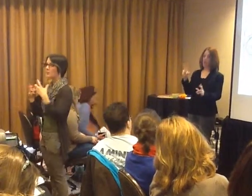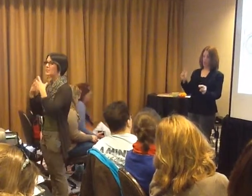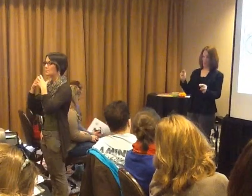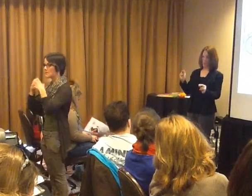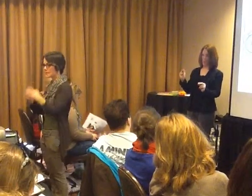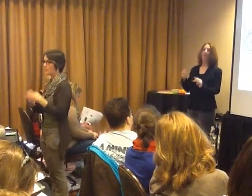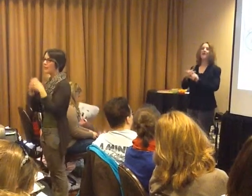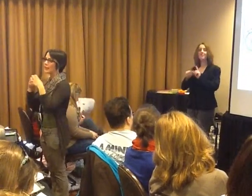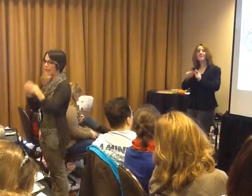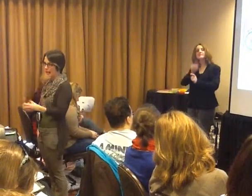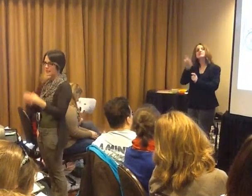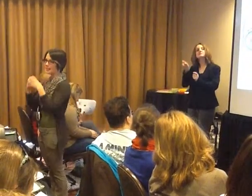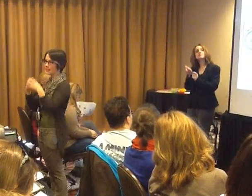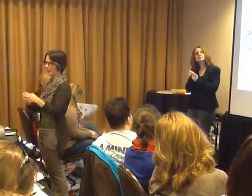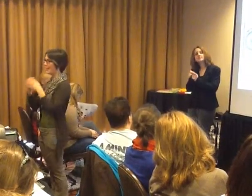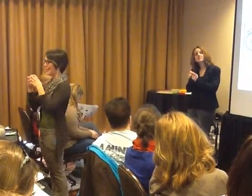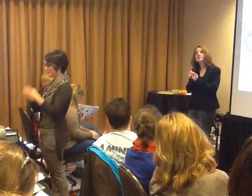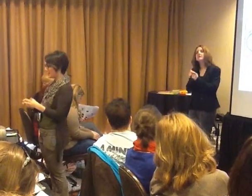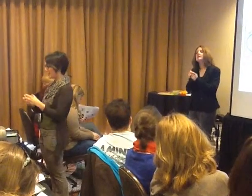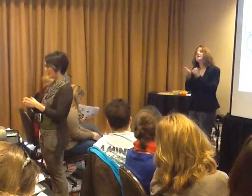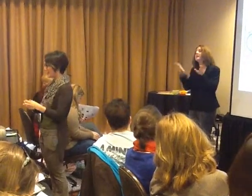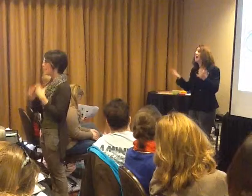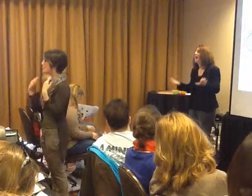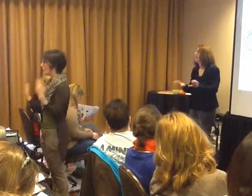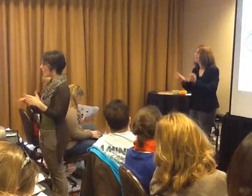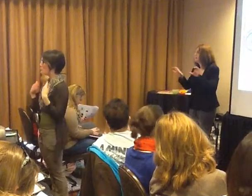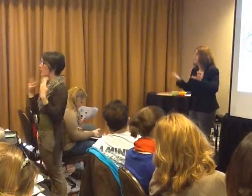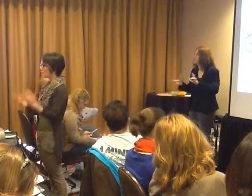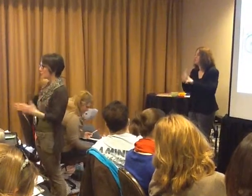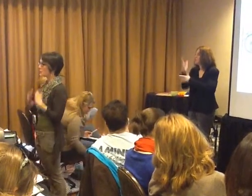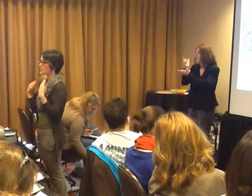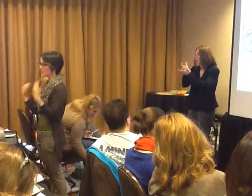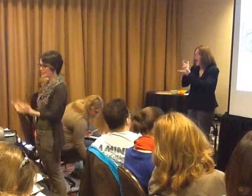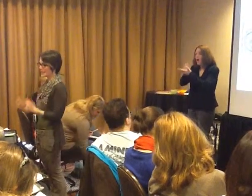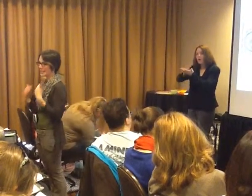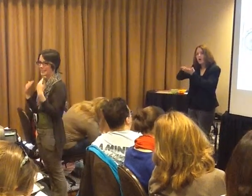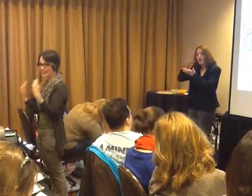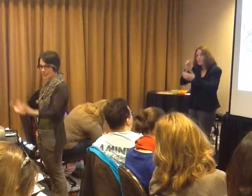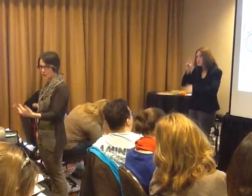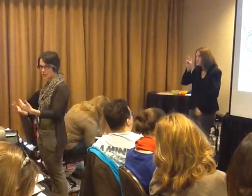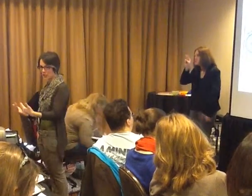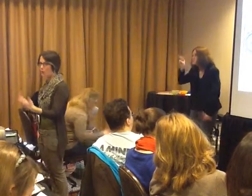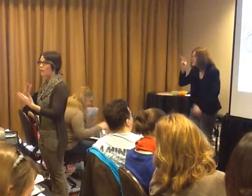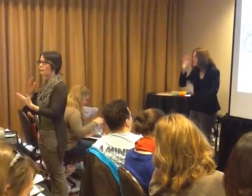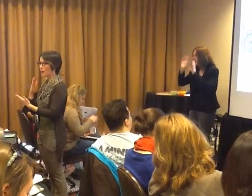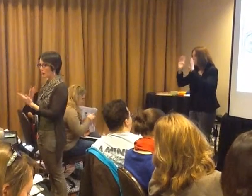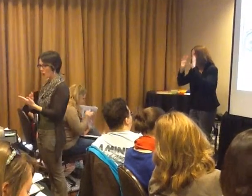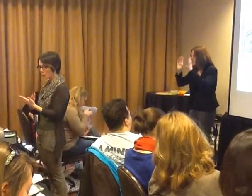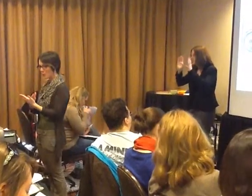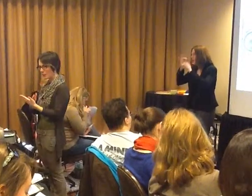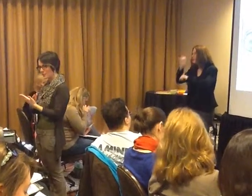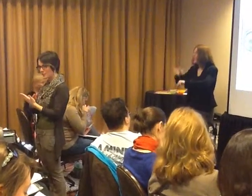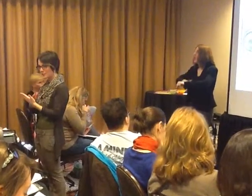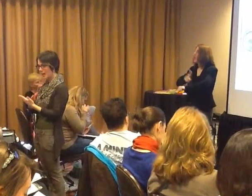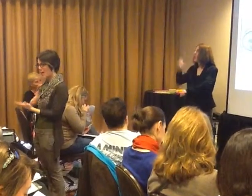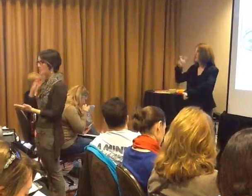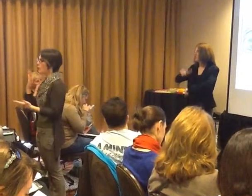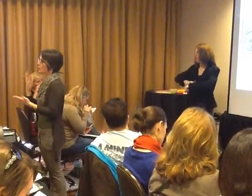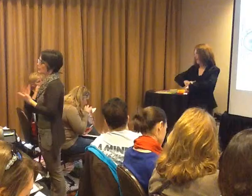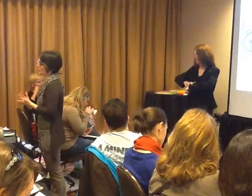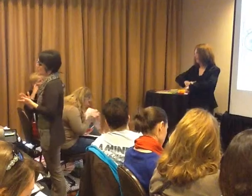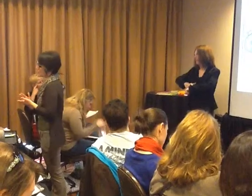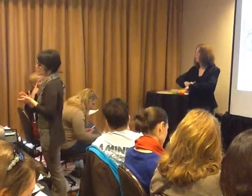No, it was specifically an isolated activity to help them learn to sustain attention for longer periods of